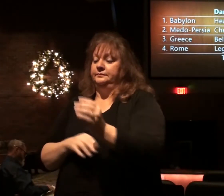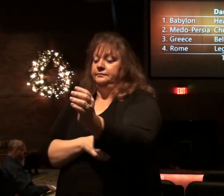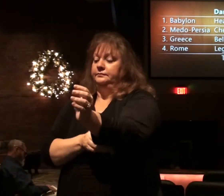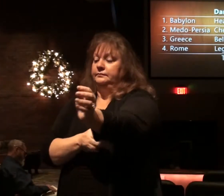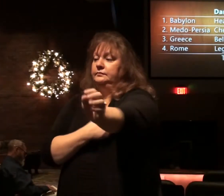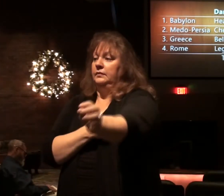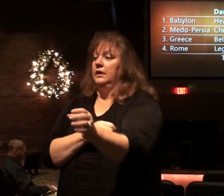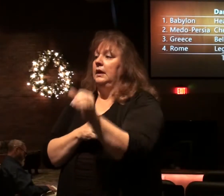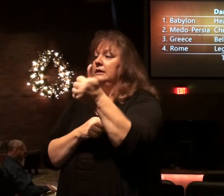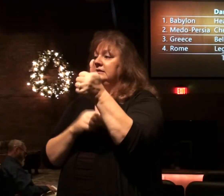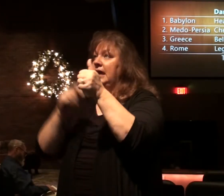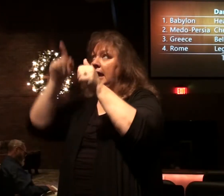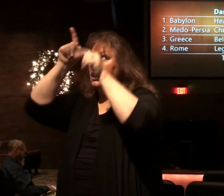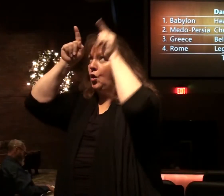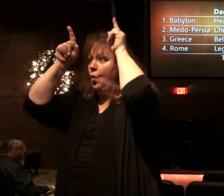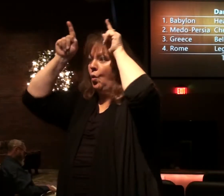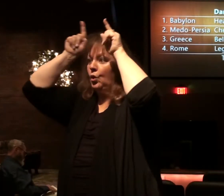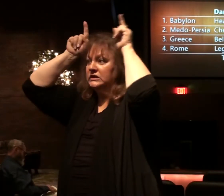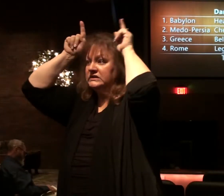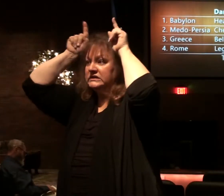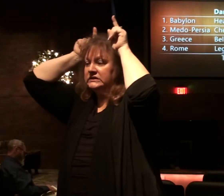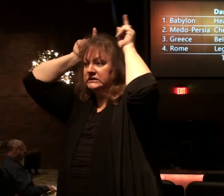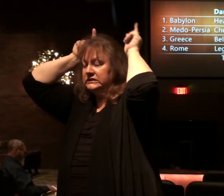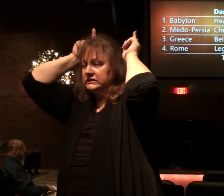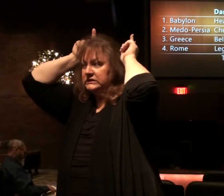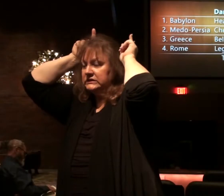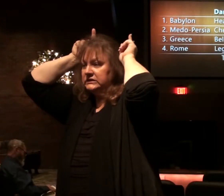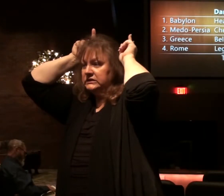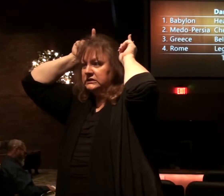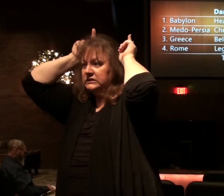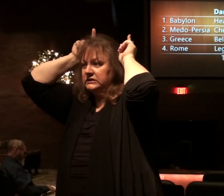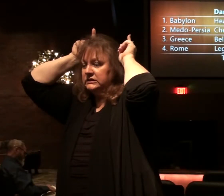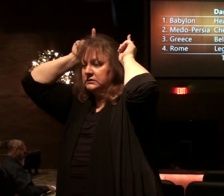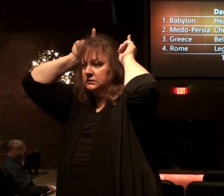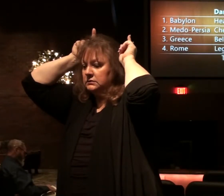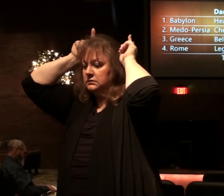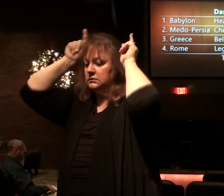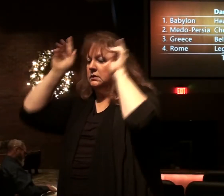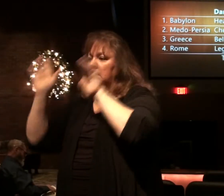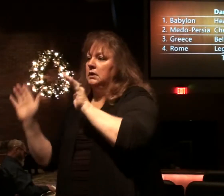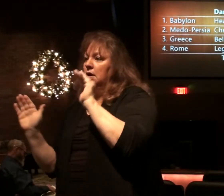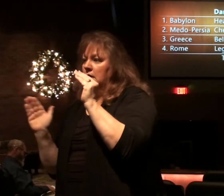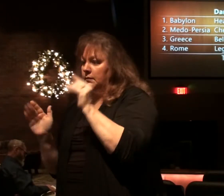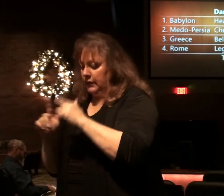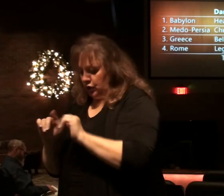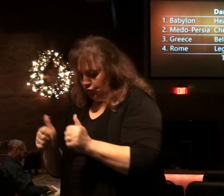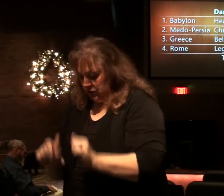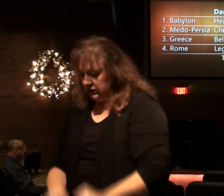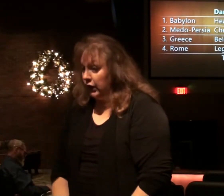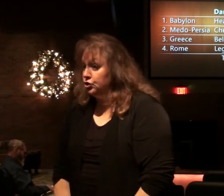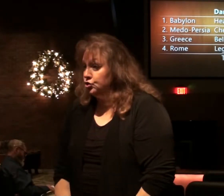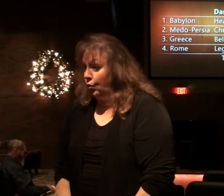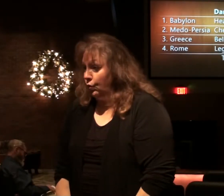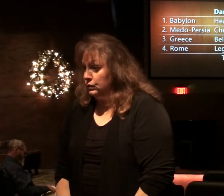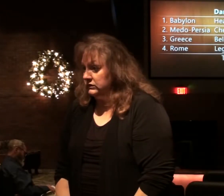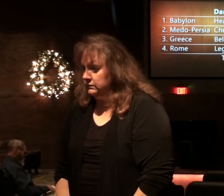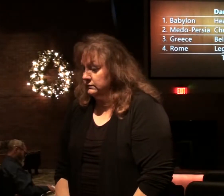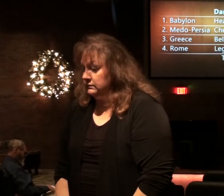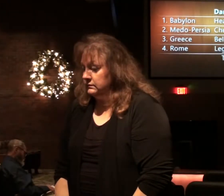it had 10 horns. Well, that would compare with the 10 toes.